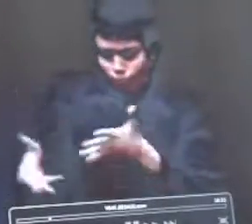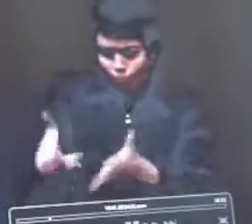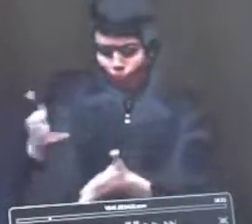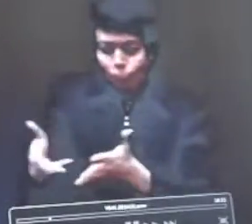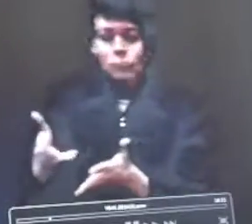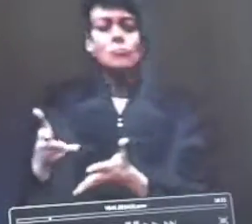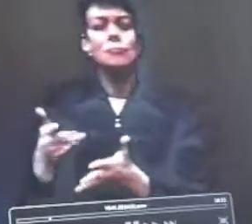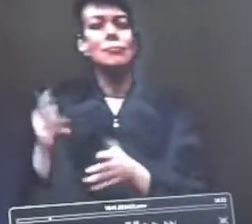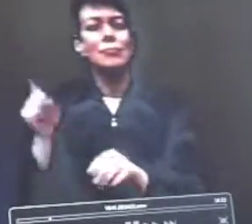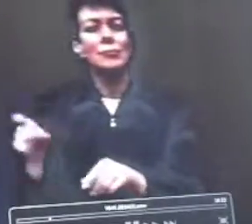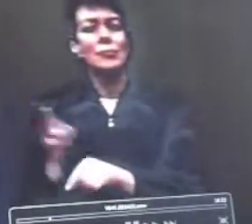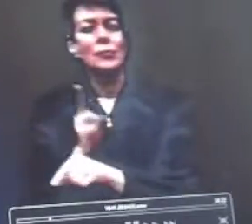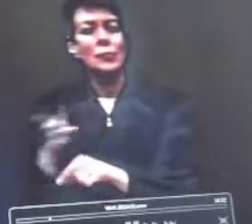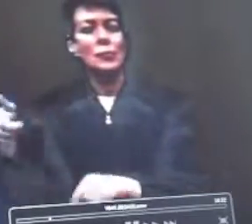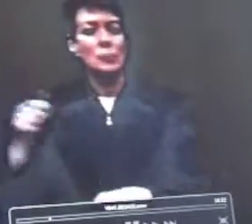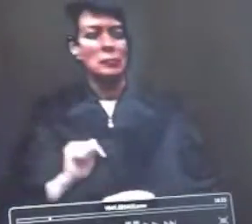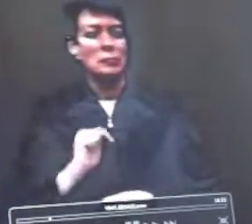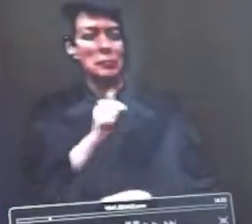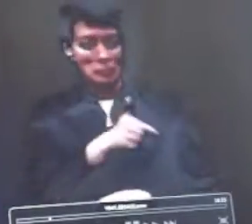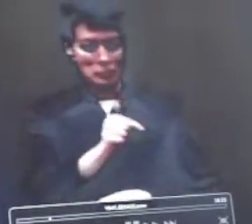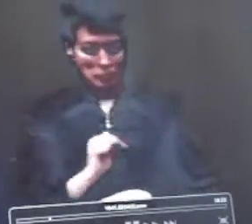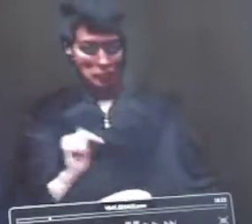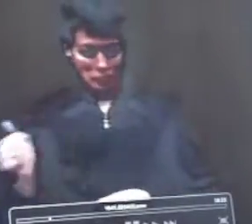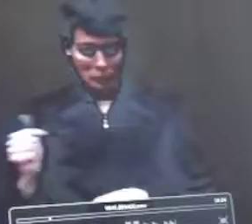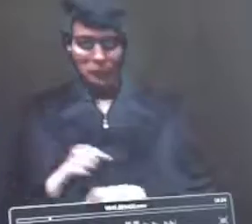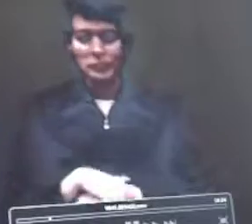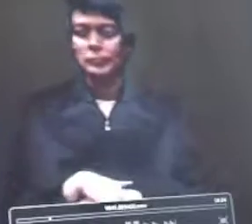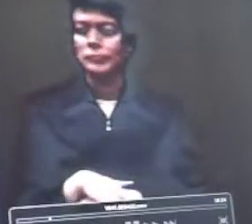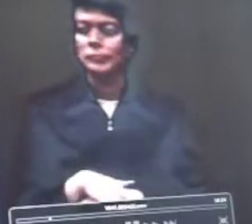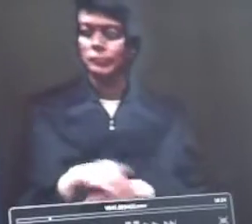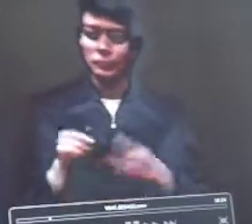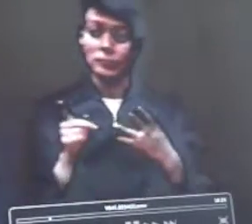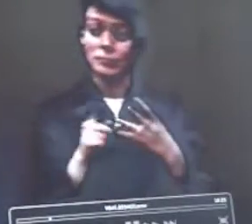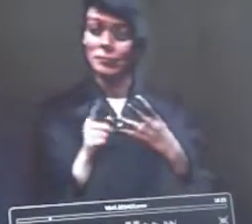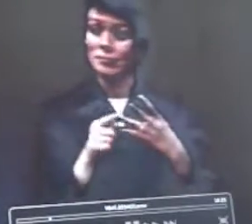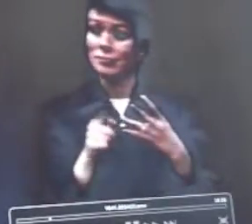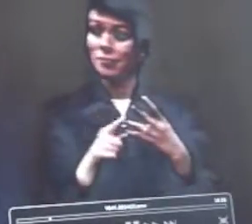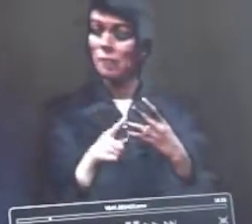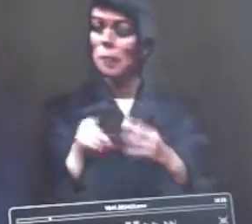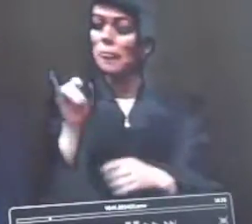sign language, just gestures, I would use consecutive interpreting then.